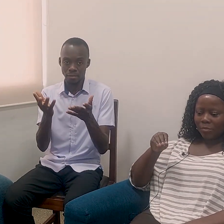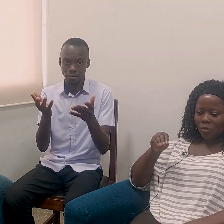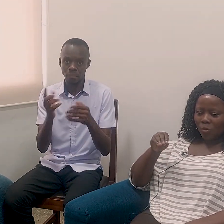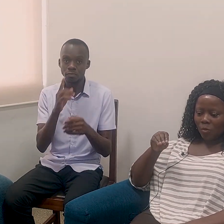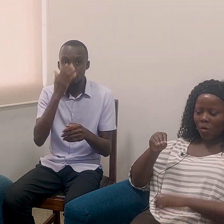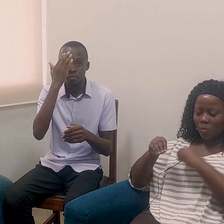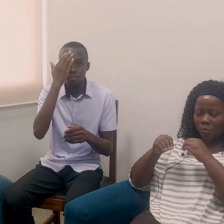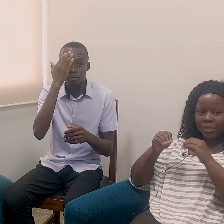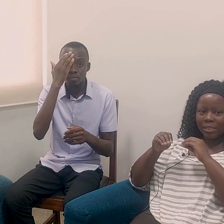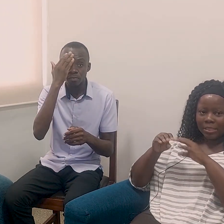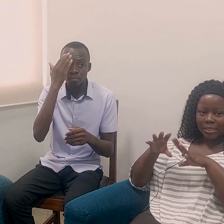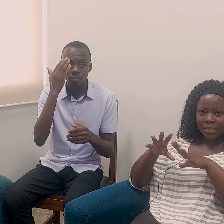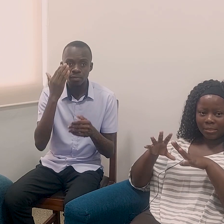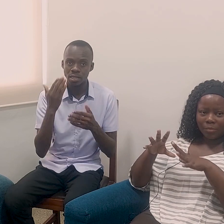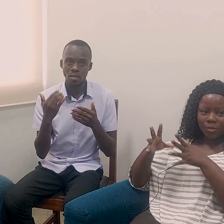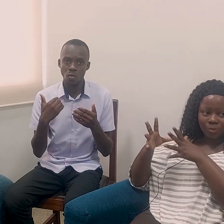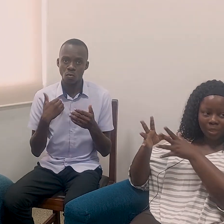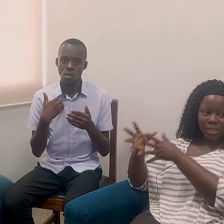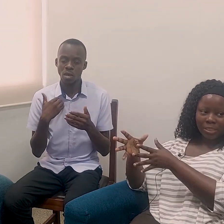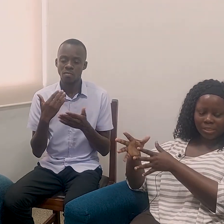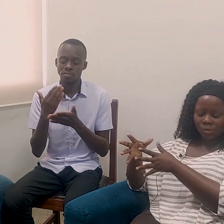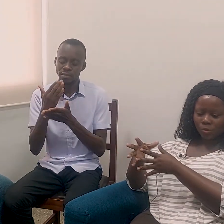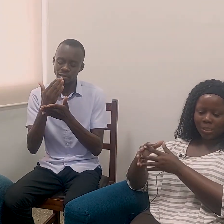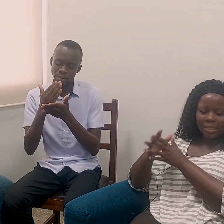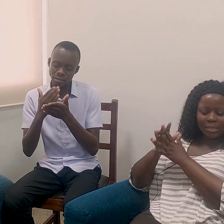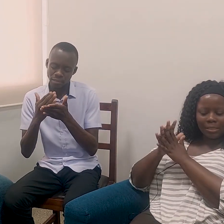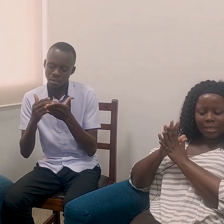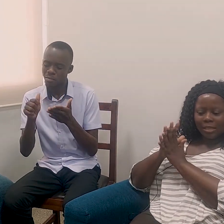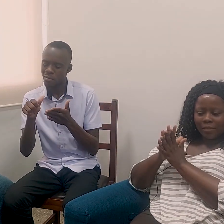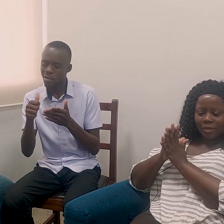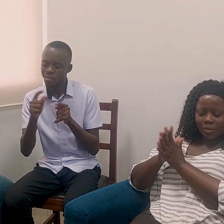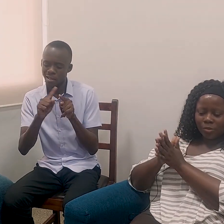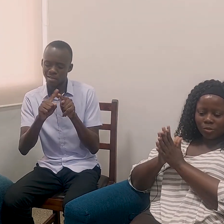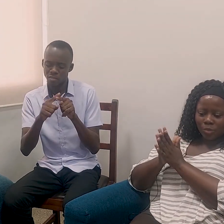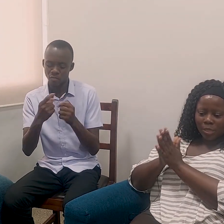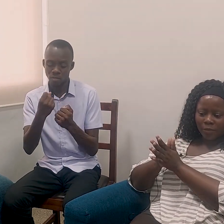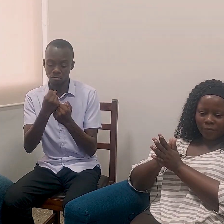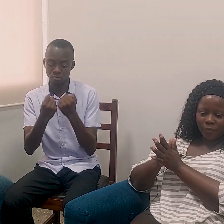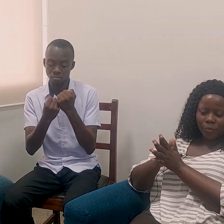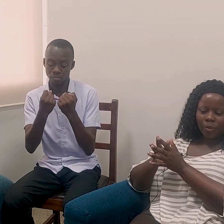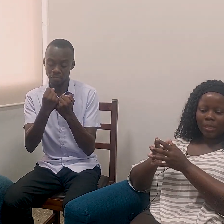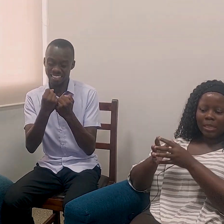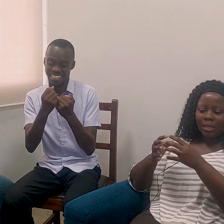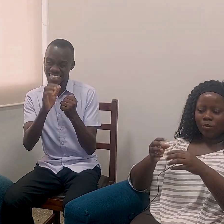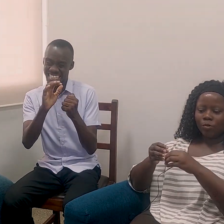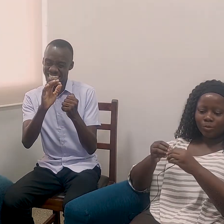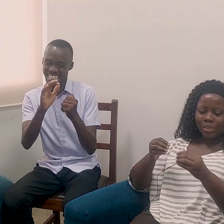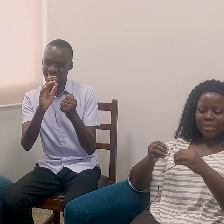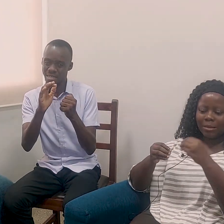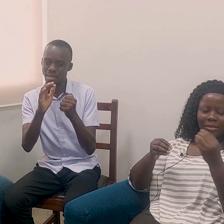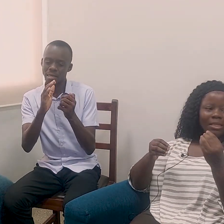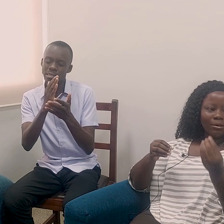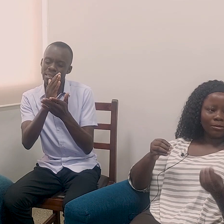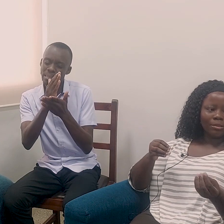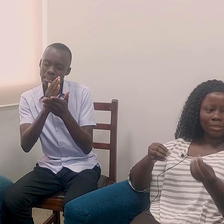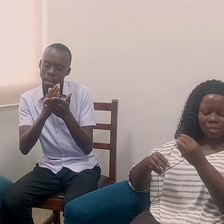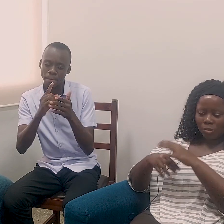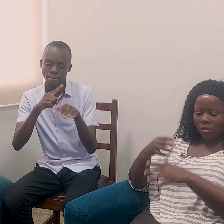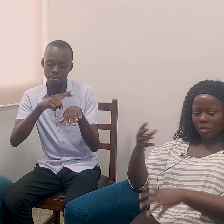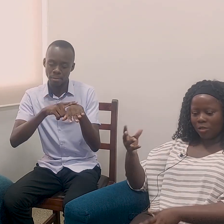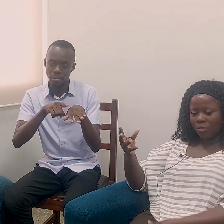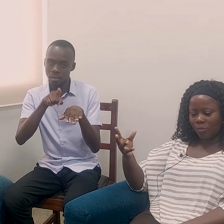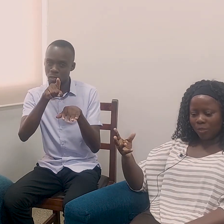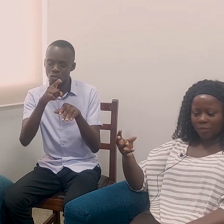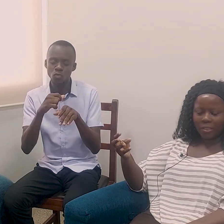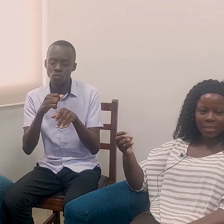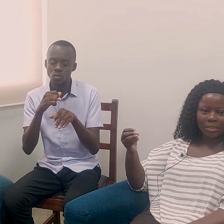some comorbidities with relation to that. If you are not so careful, it could be something else that you are